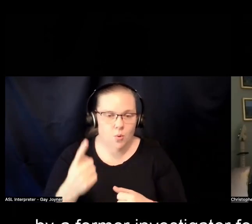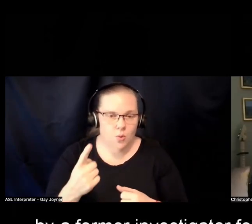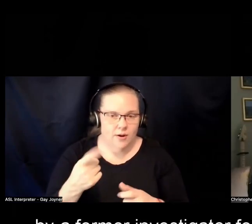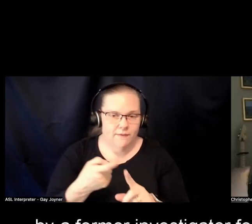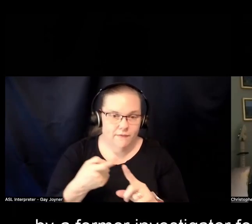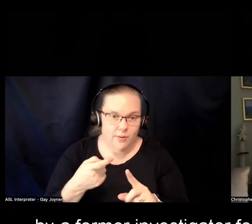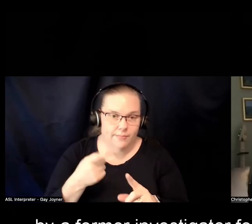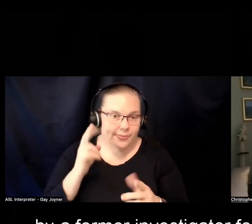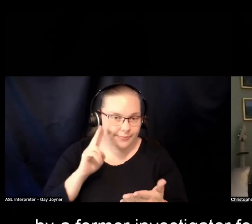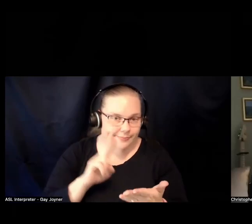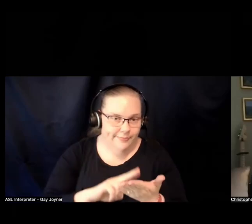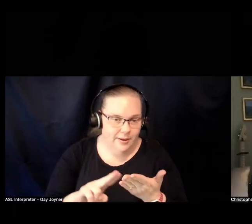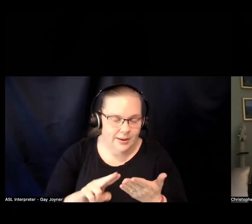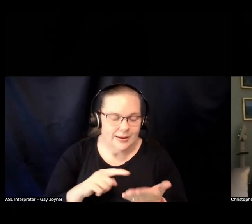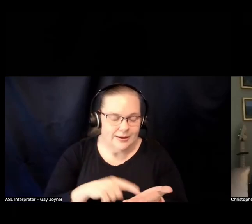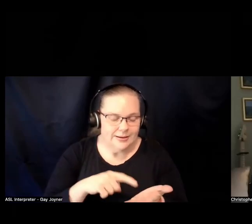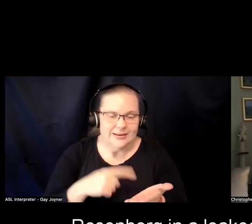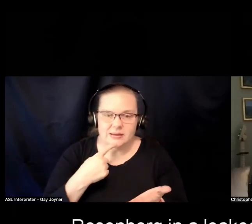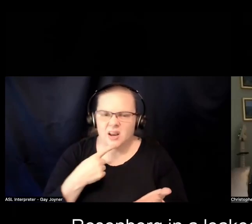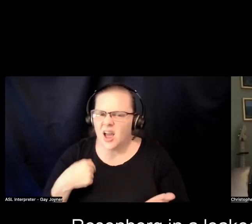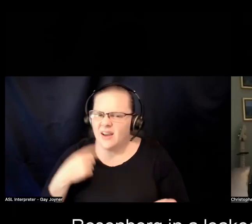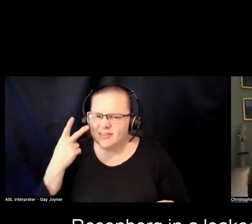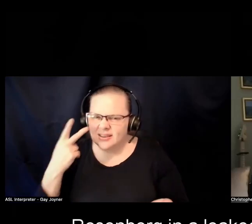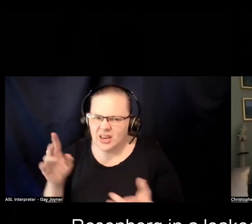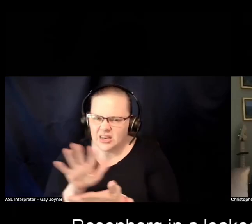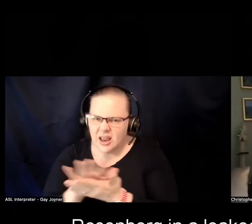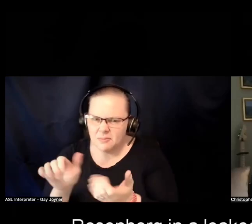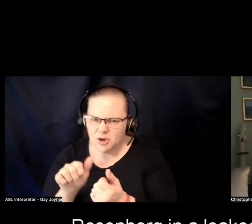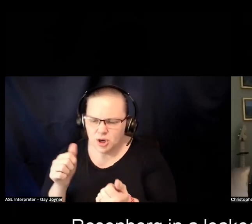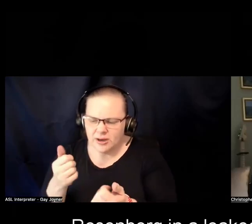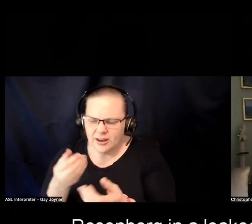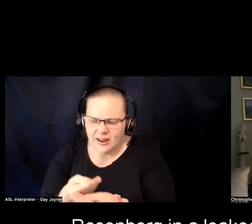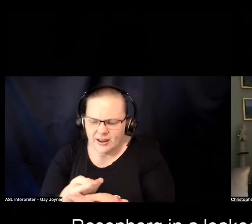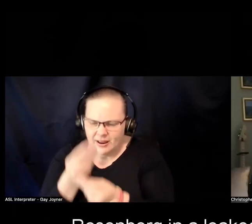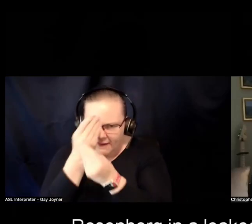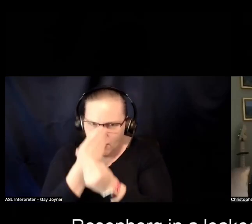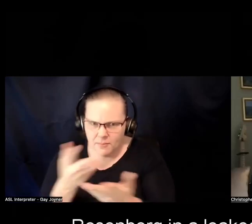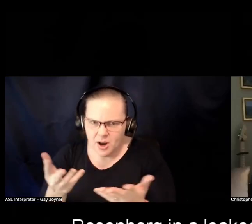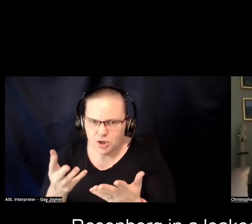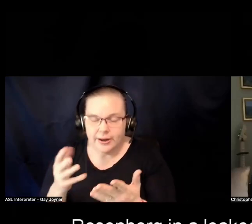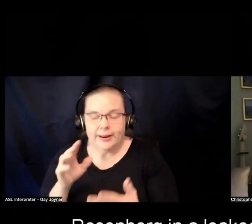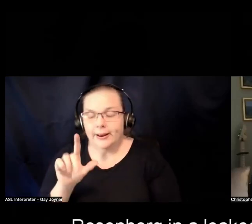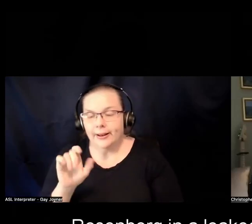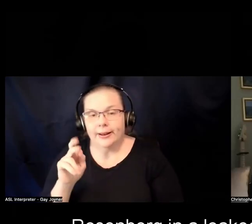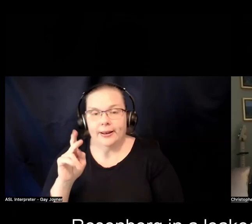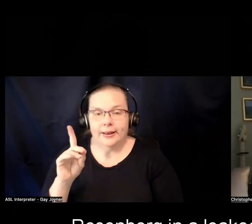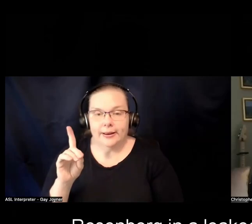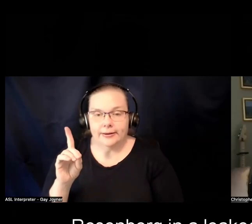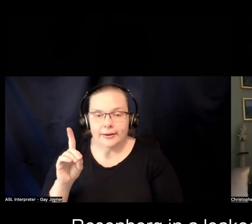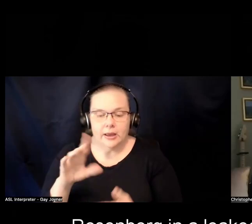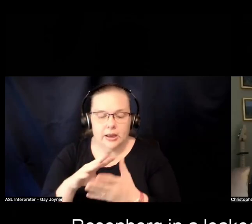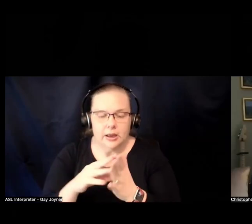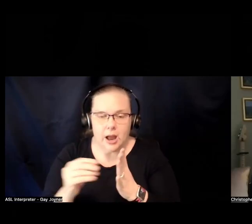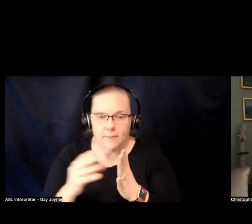Committee, claiming to have seen damaging information on Rosenberg in a leaked copy of her FBI file, and the other was a